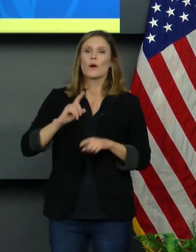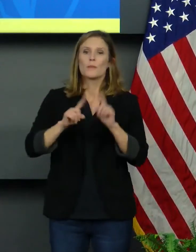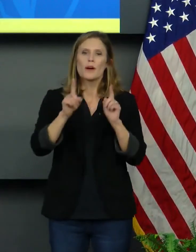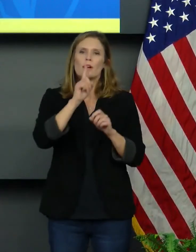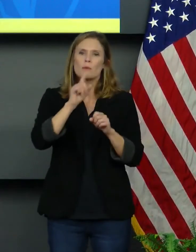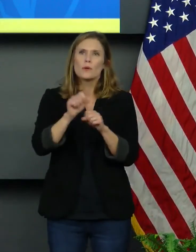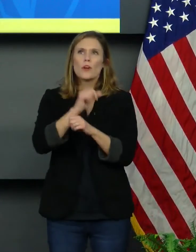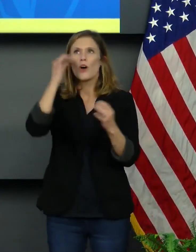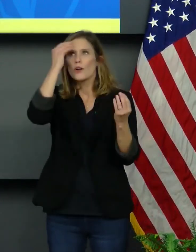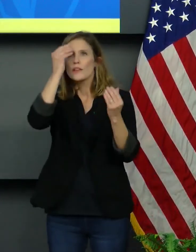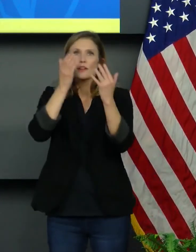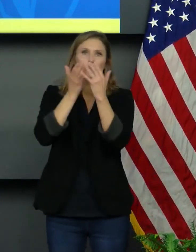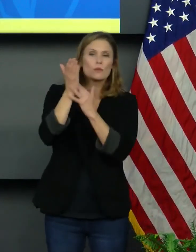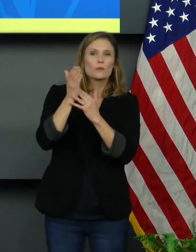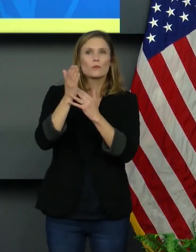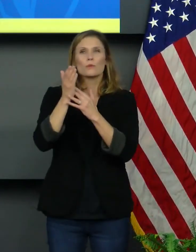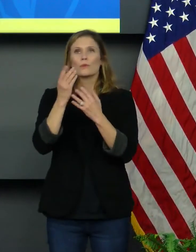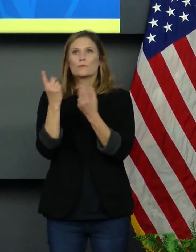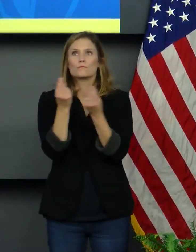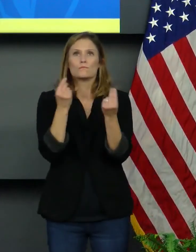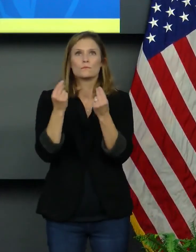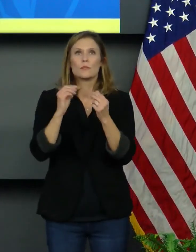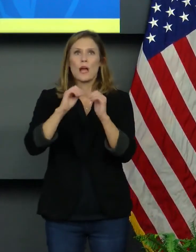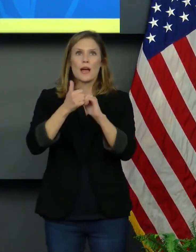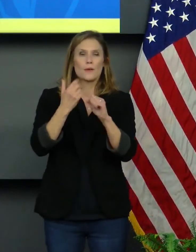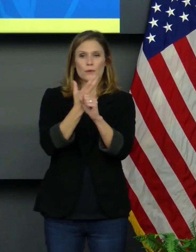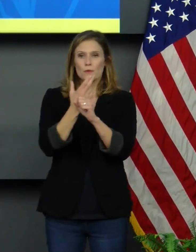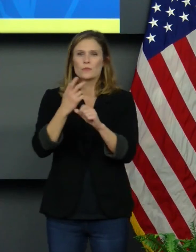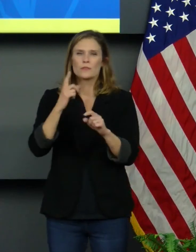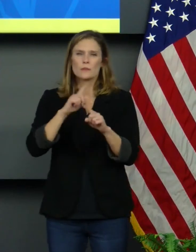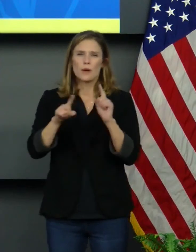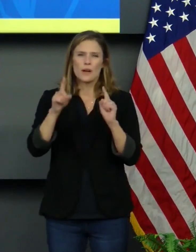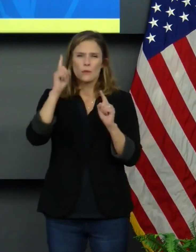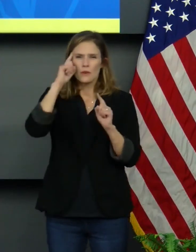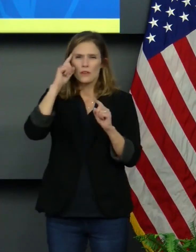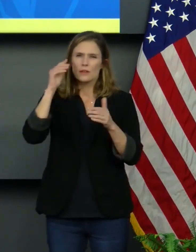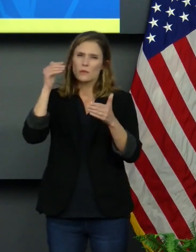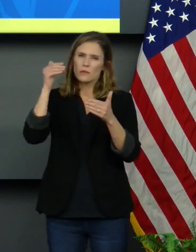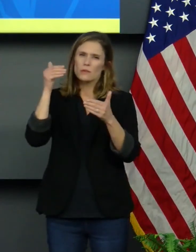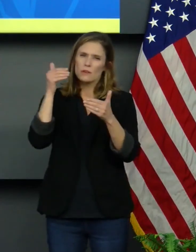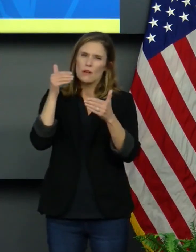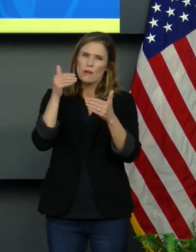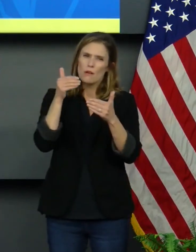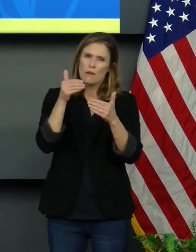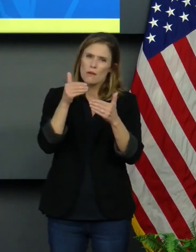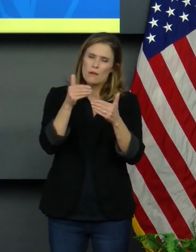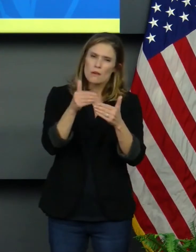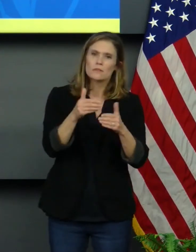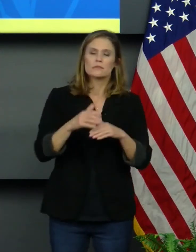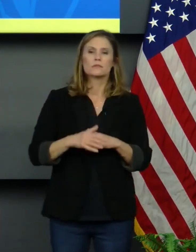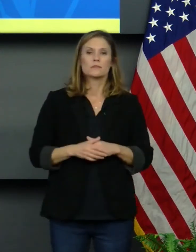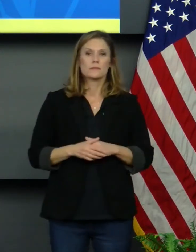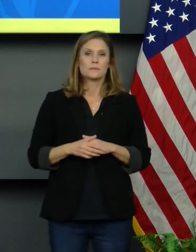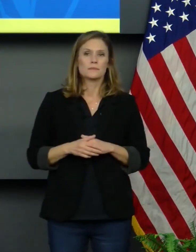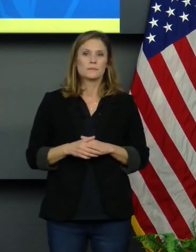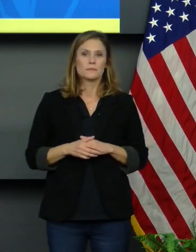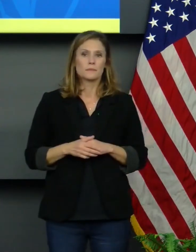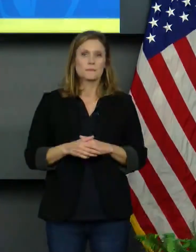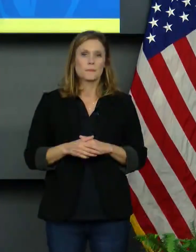we are thinking through all of the levers we could pull, but we're getting close to being there already.